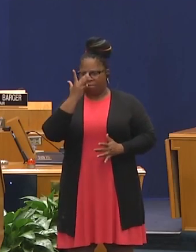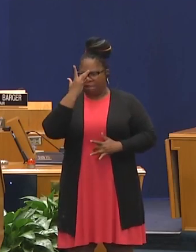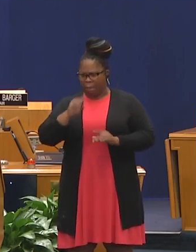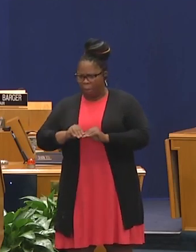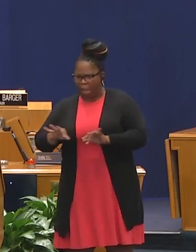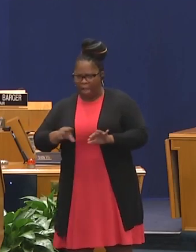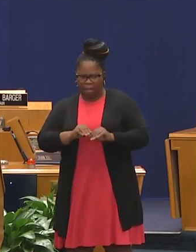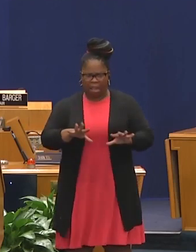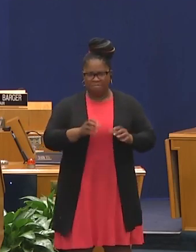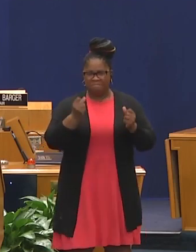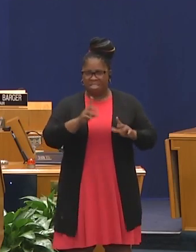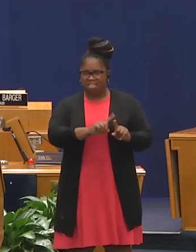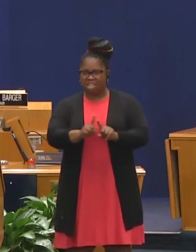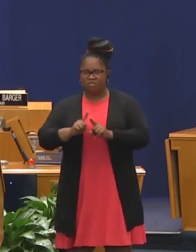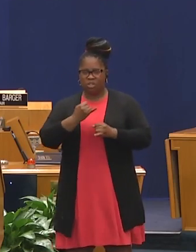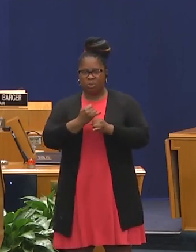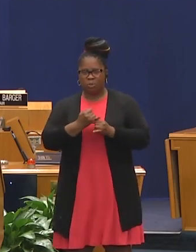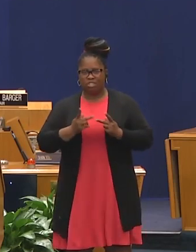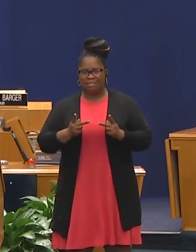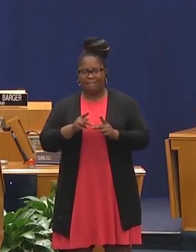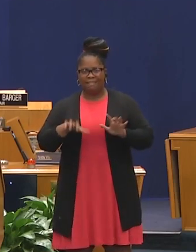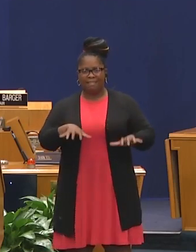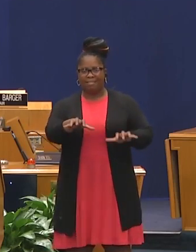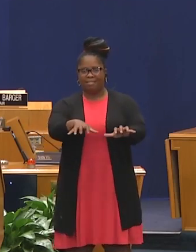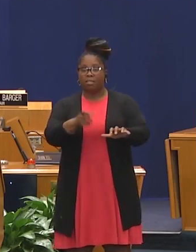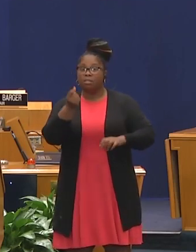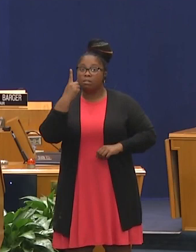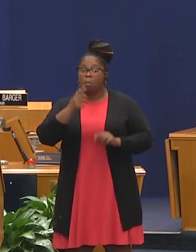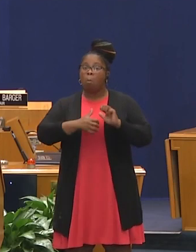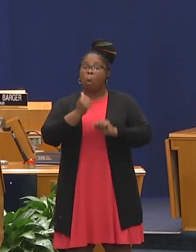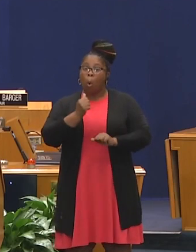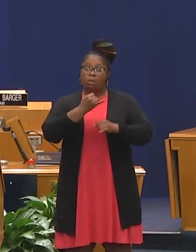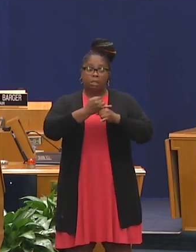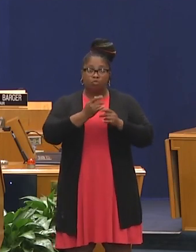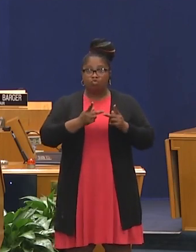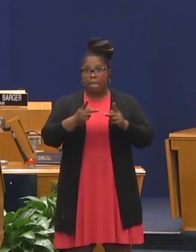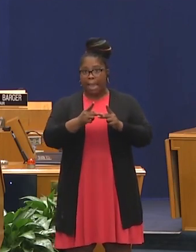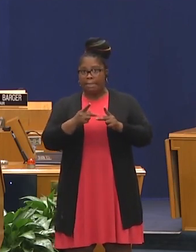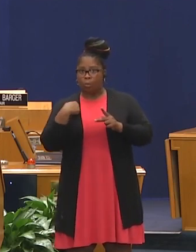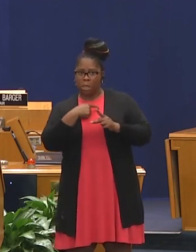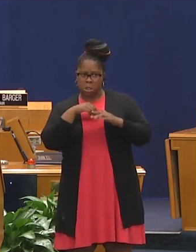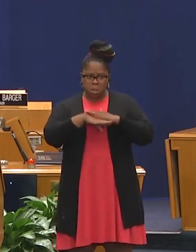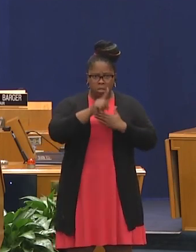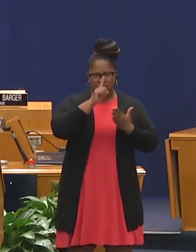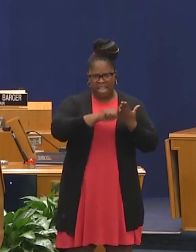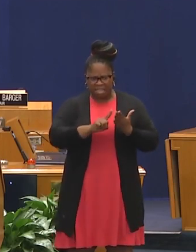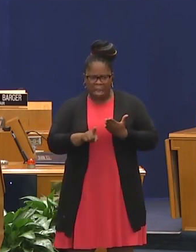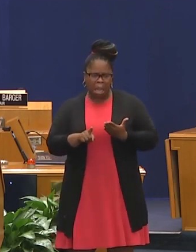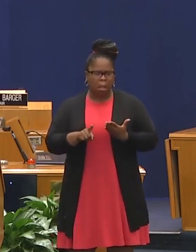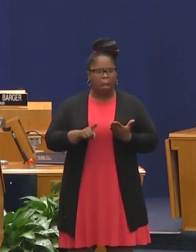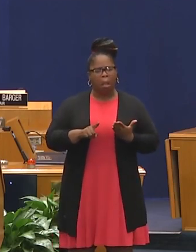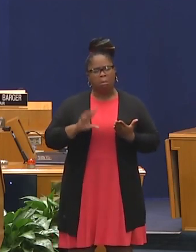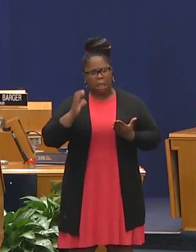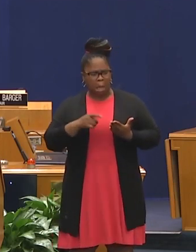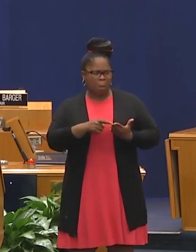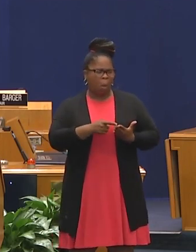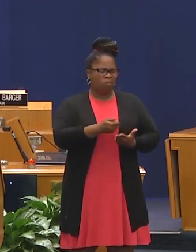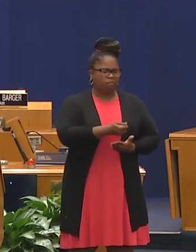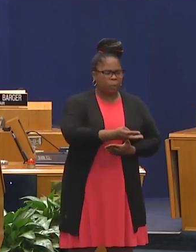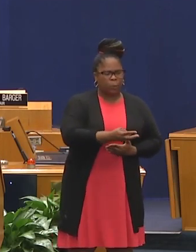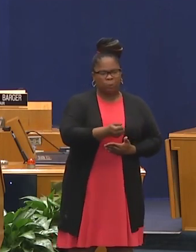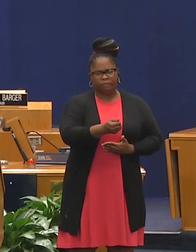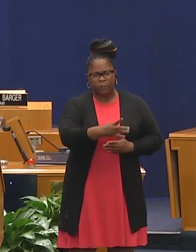And I do want to note that while in most institutional settings where we're investigating, there's a very small number of cases, there